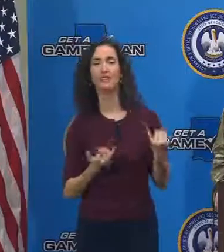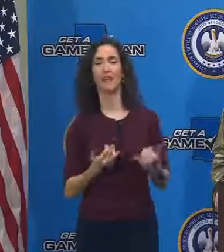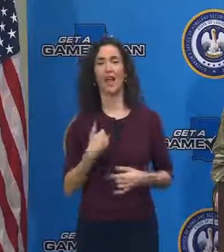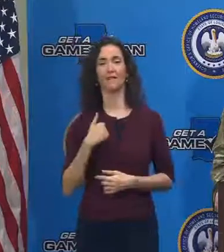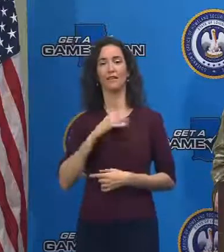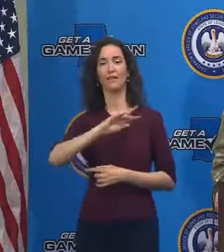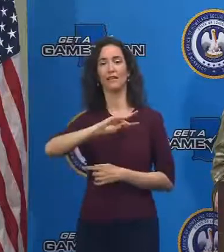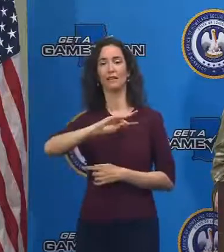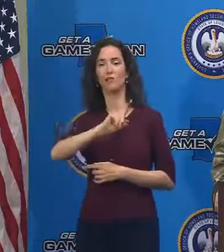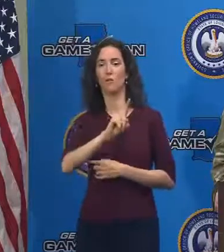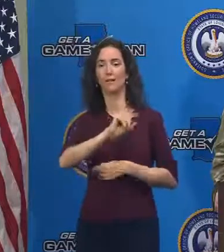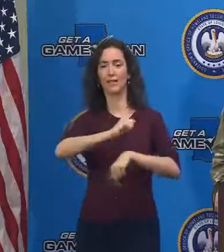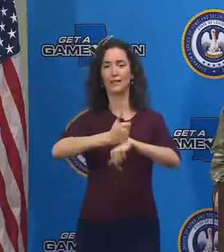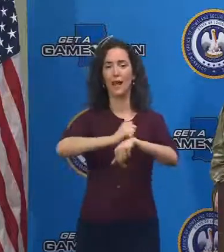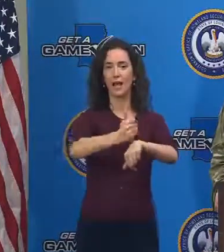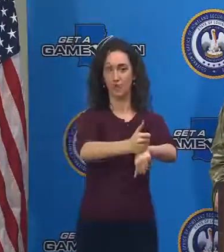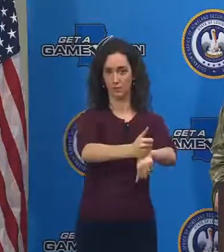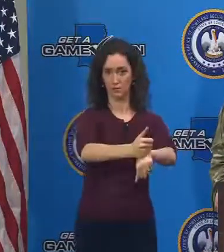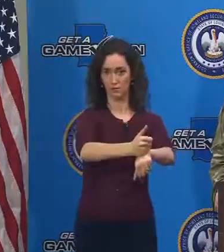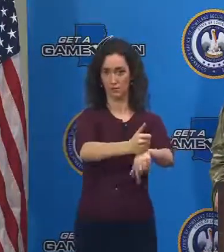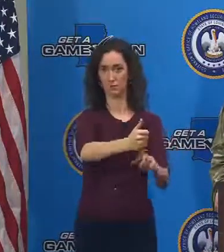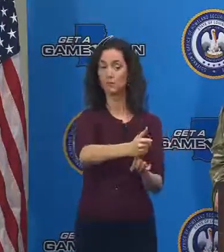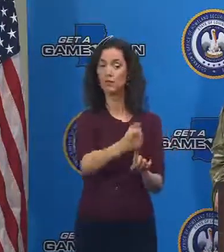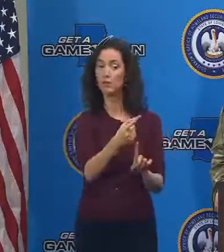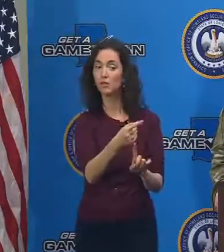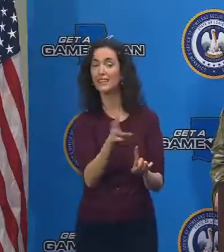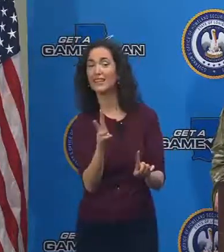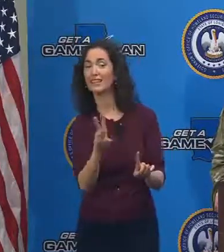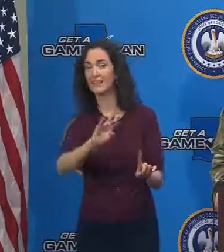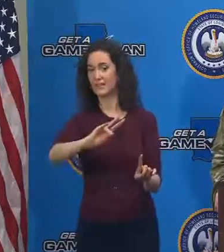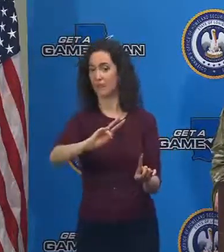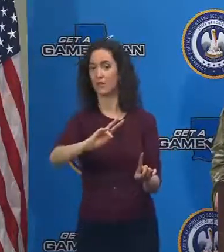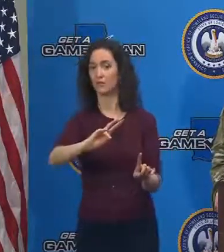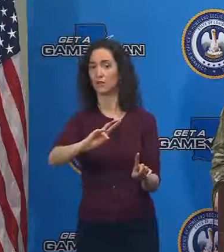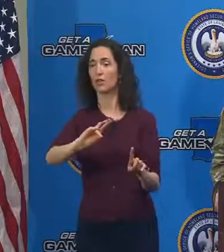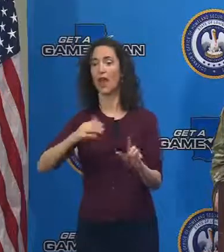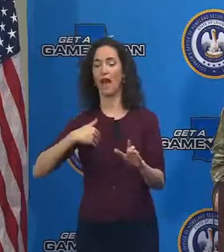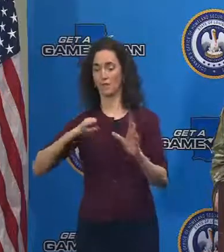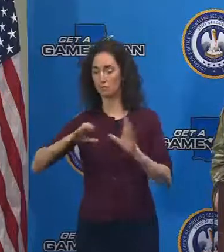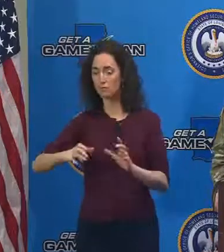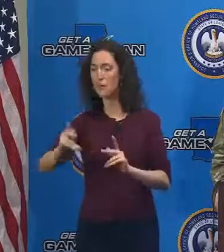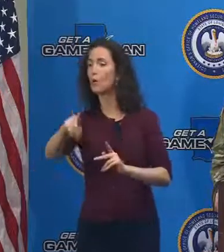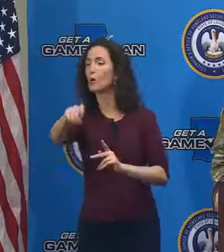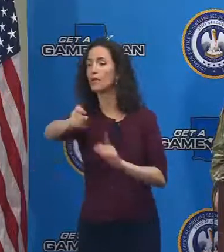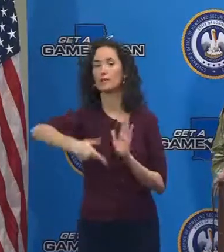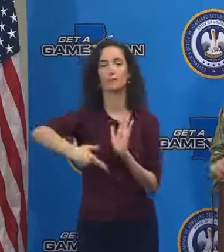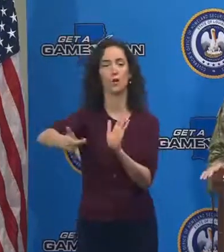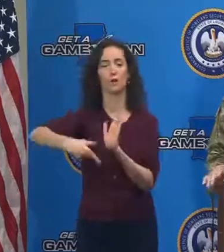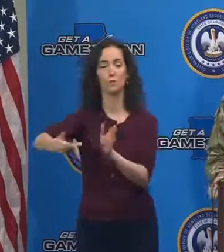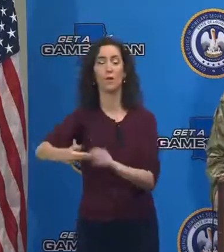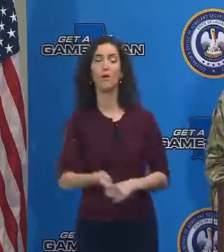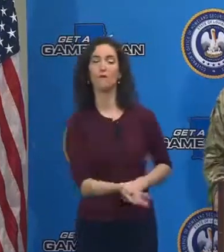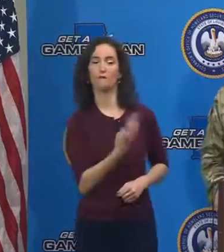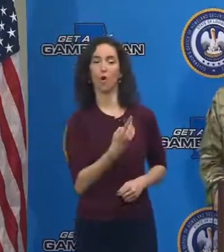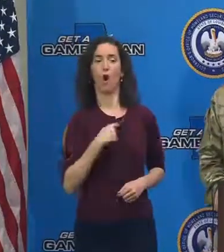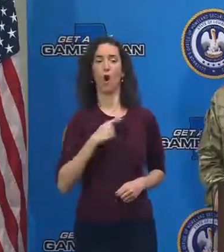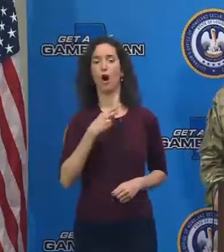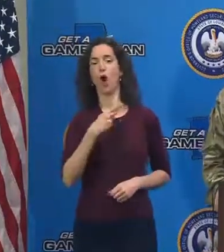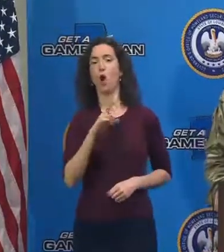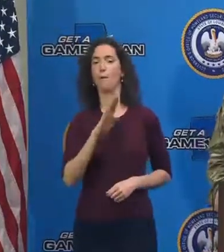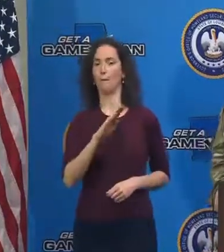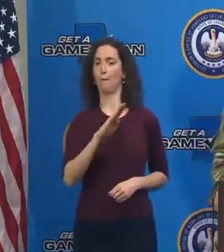total sites. 67 of those are points of distribution, and 4 of those are hubs, where they actually do hub and